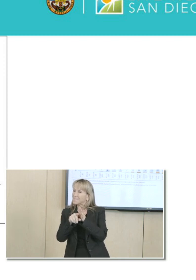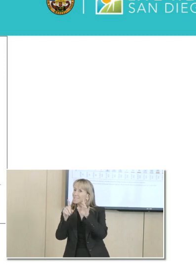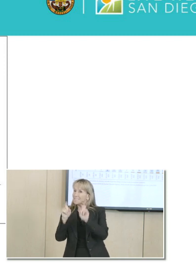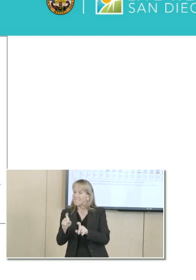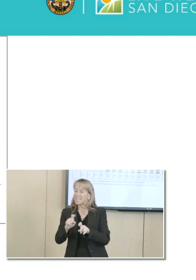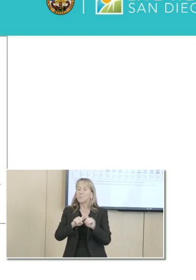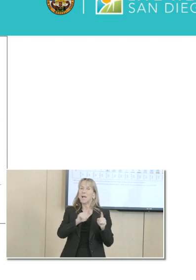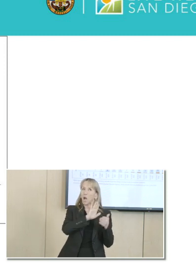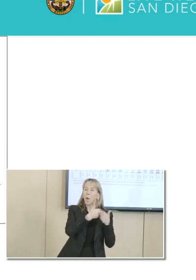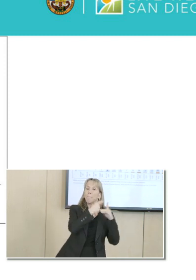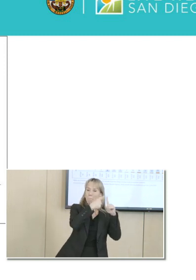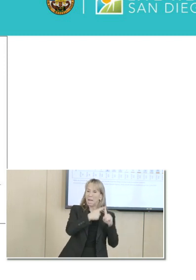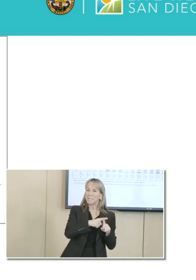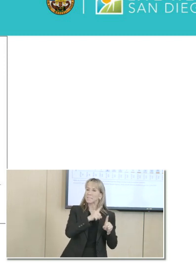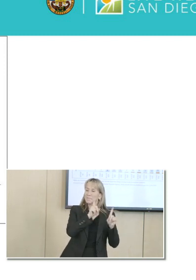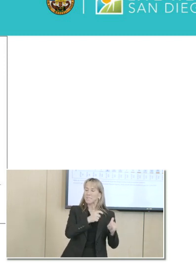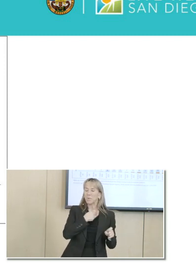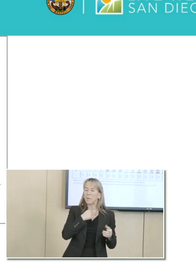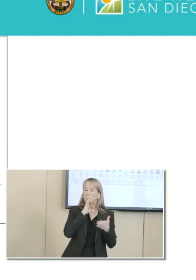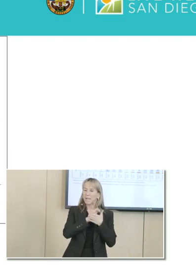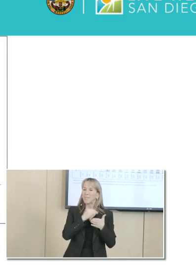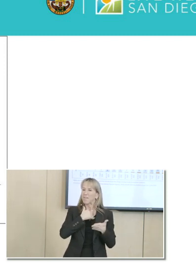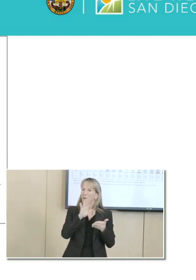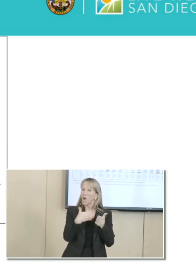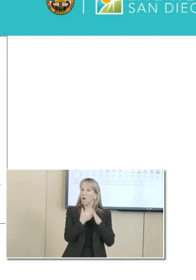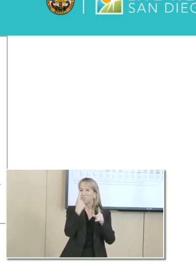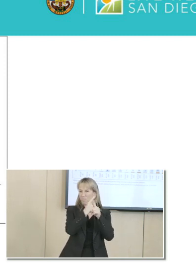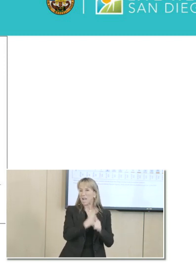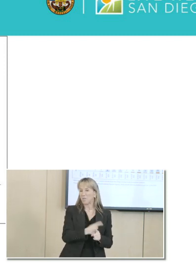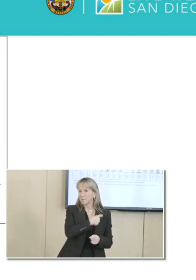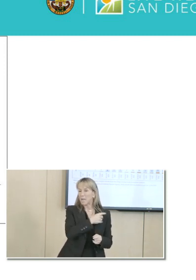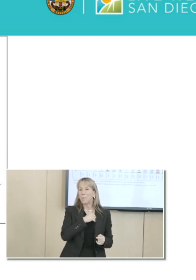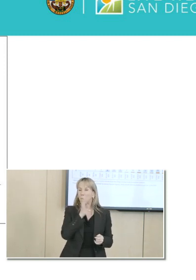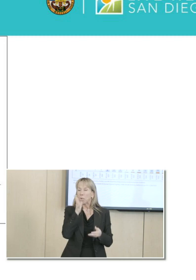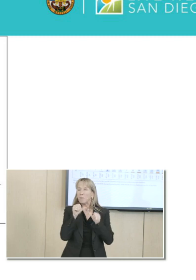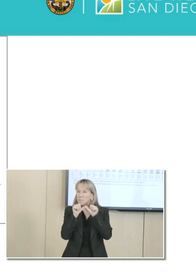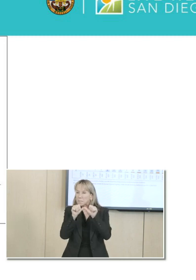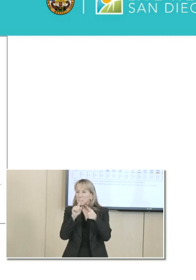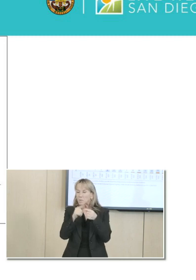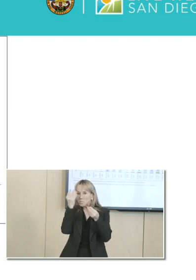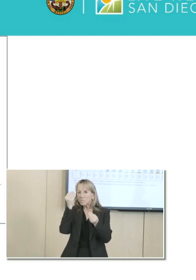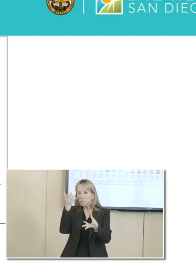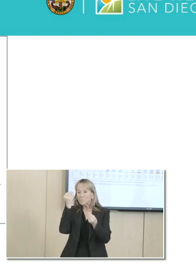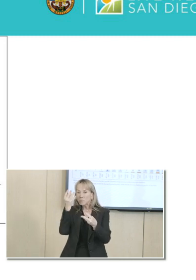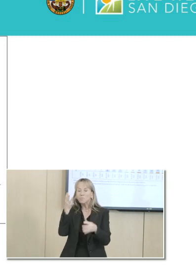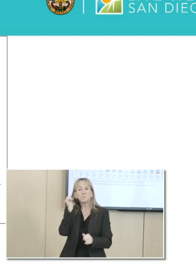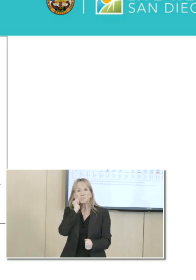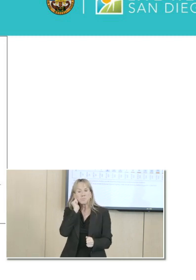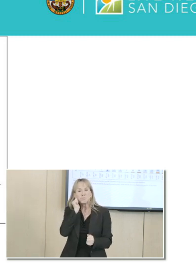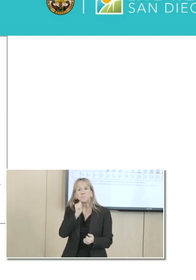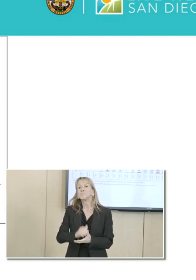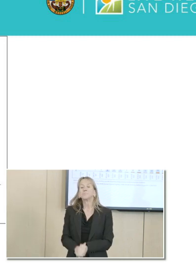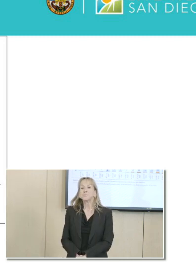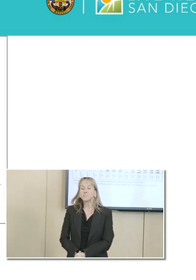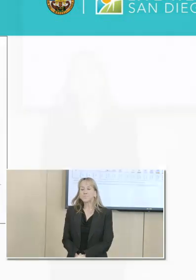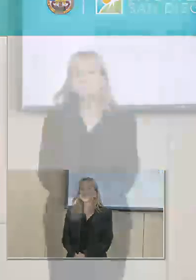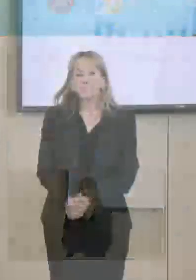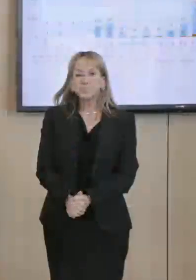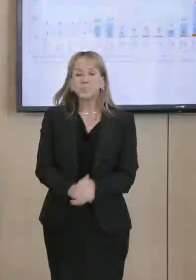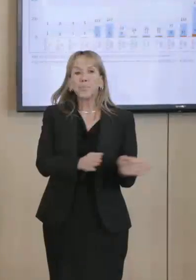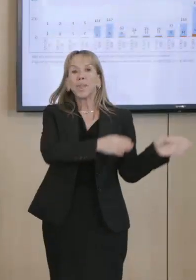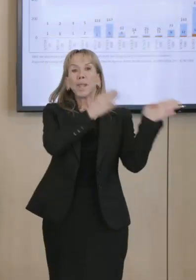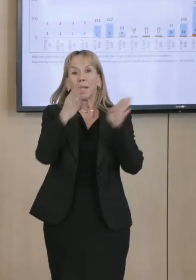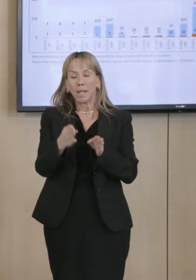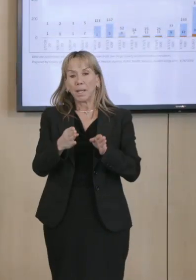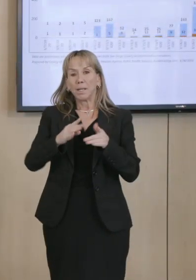we will continue to update this with all of the information that we have available, and we will share that in real time. The second slide